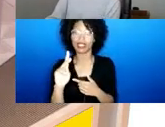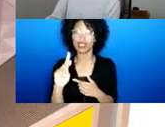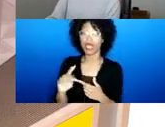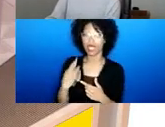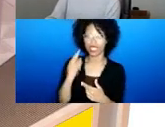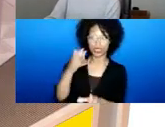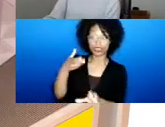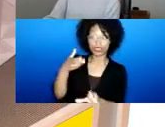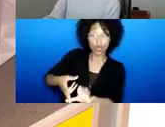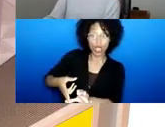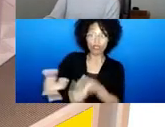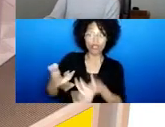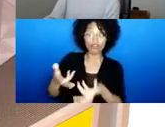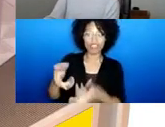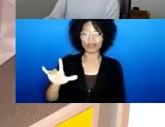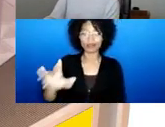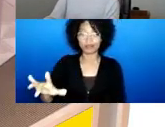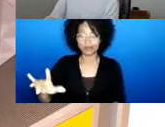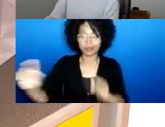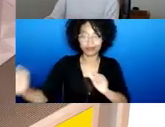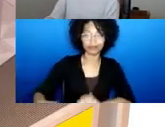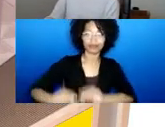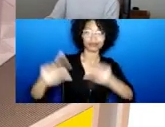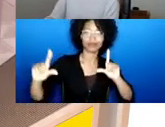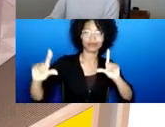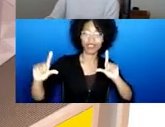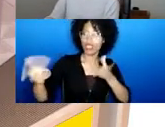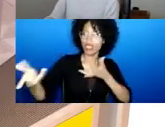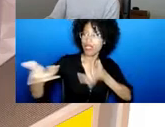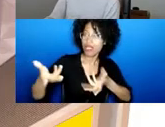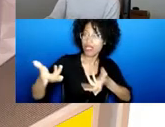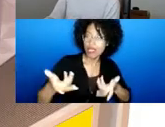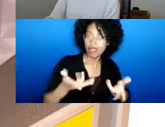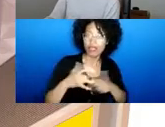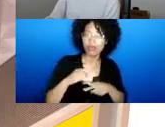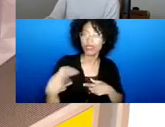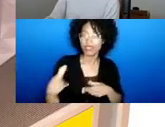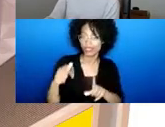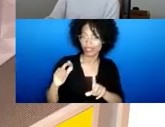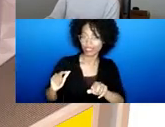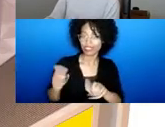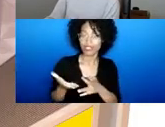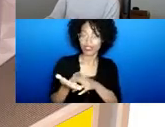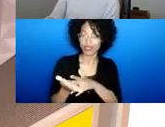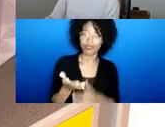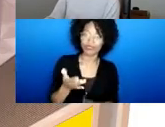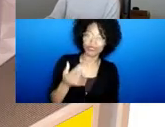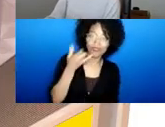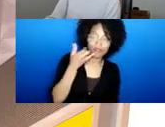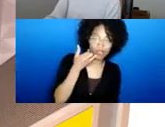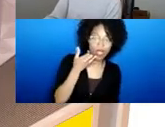conversation. And that is how you will be able to interact with other attendees via phone or video.